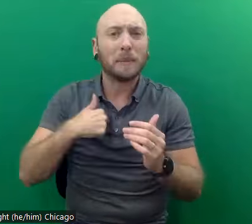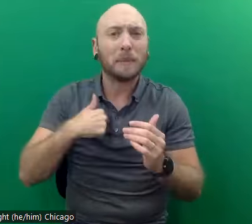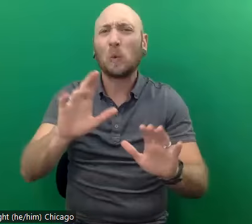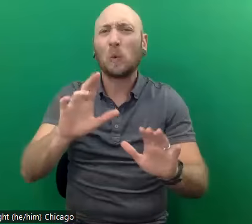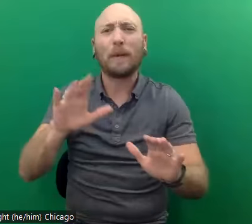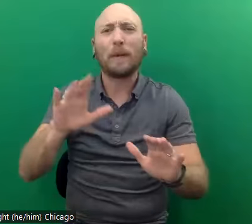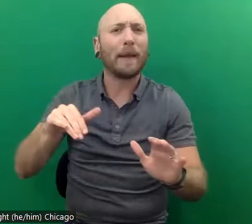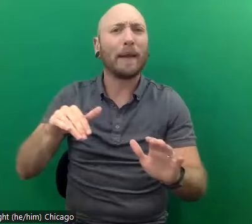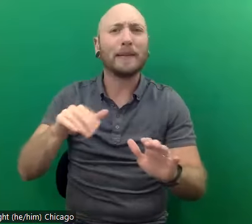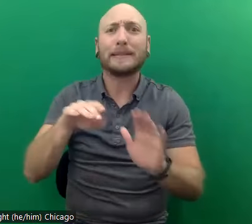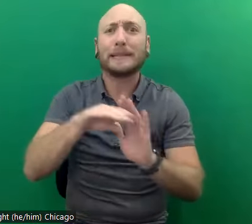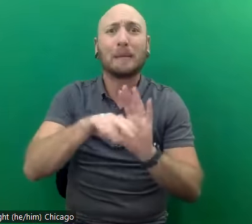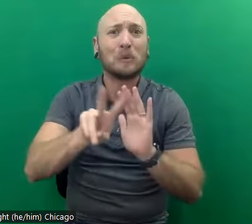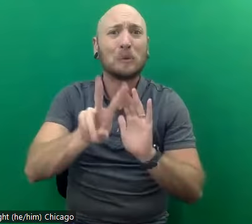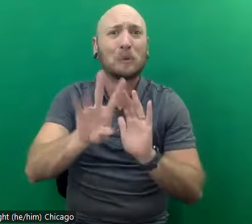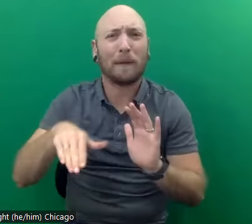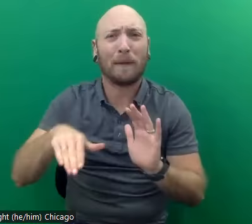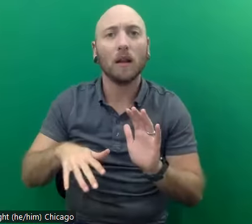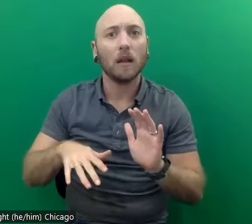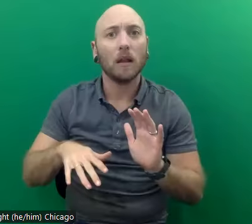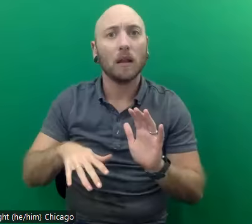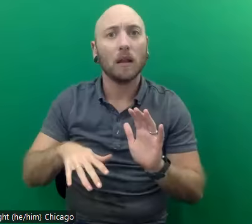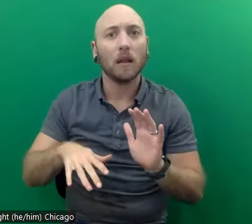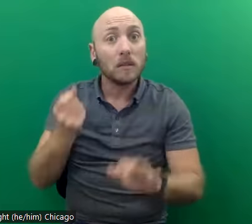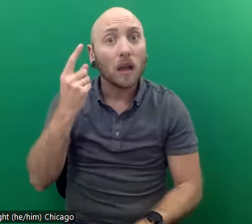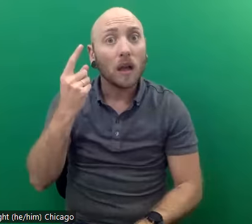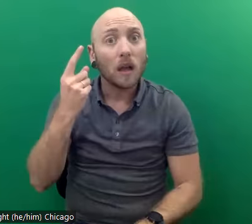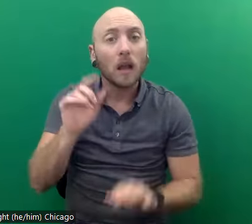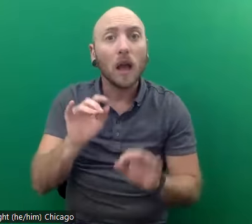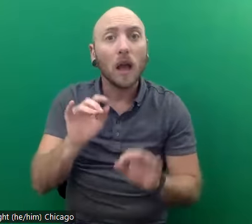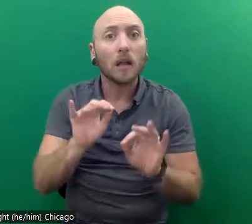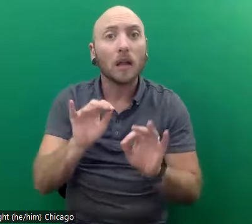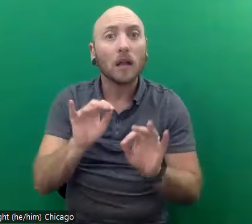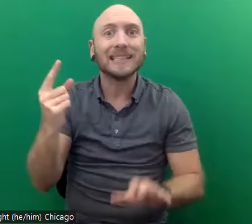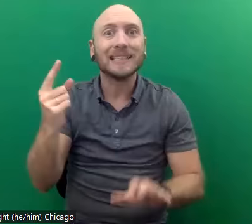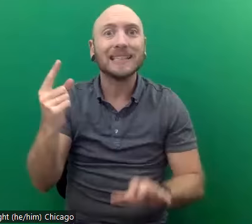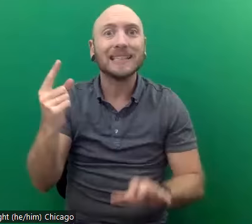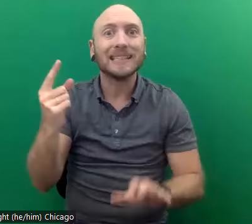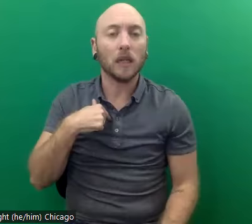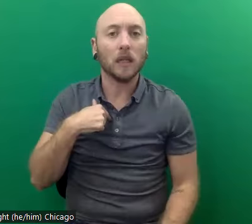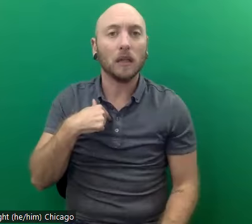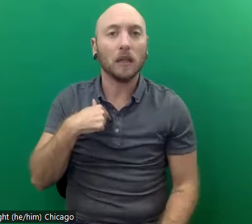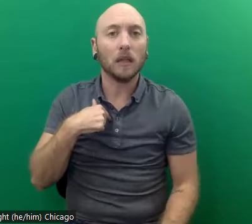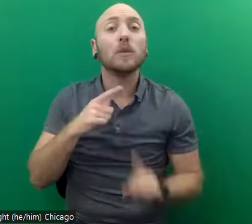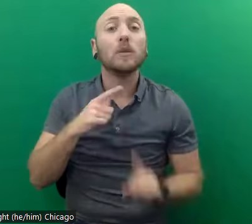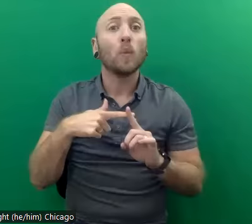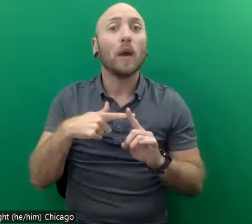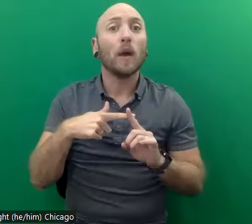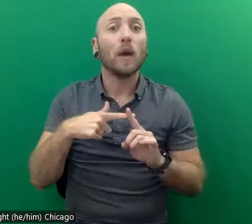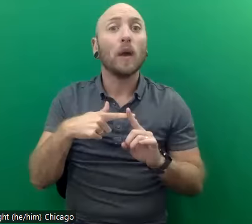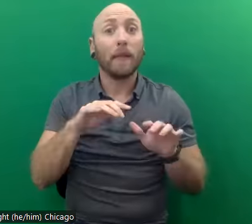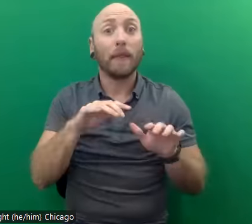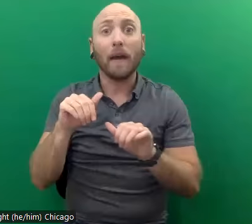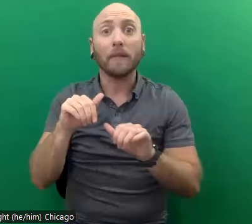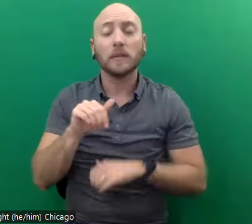there was something there listening to me. And eventually, when I finally left that cemetery and I walked